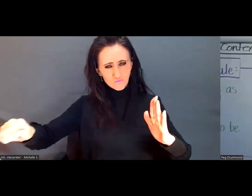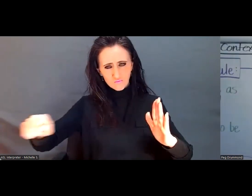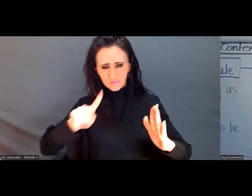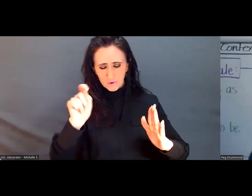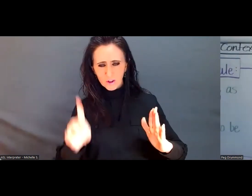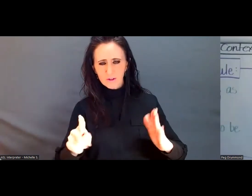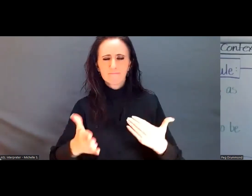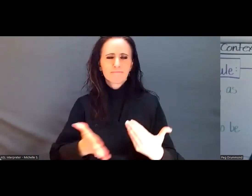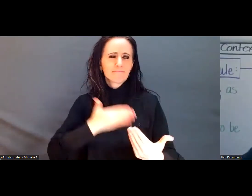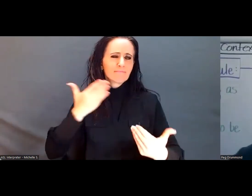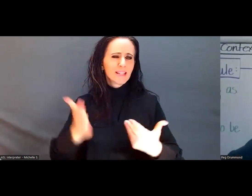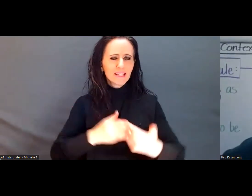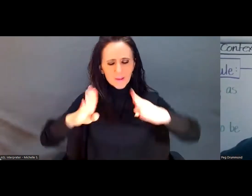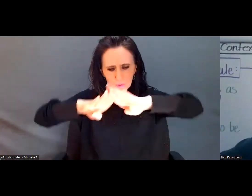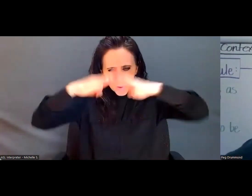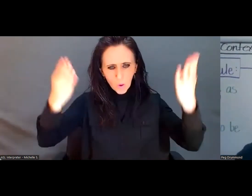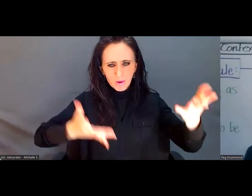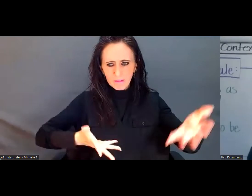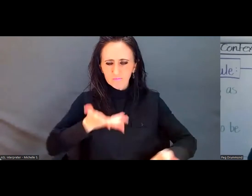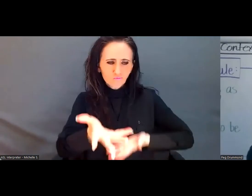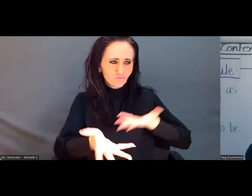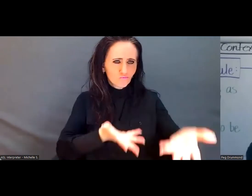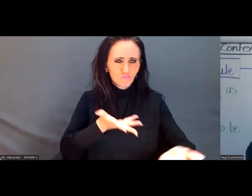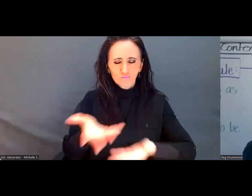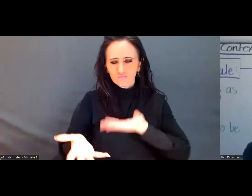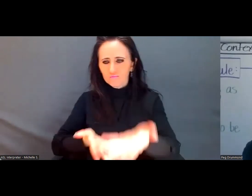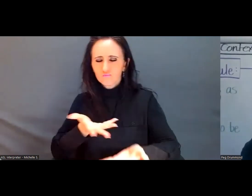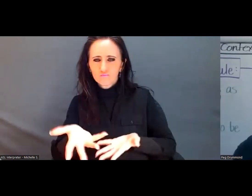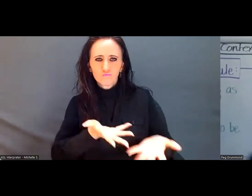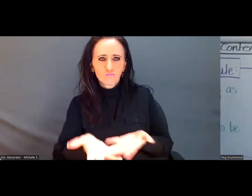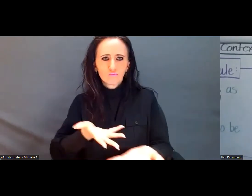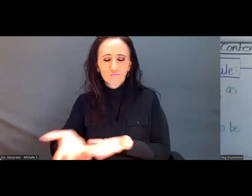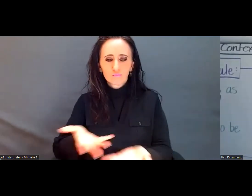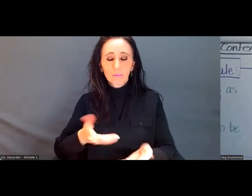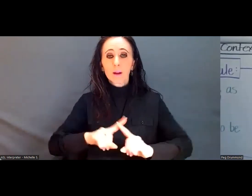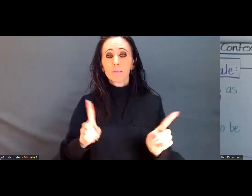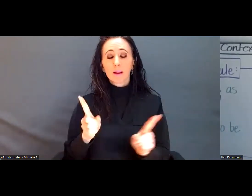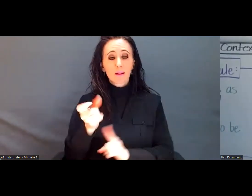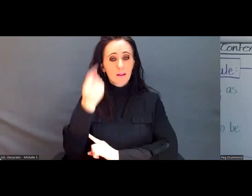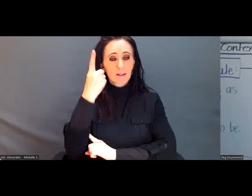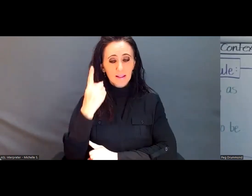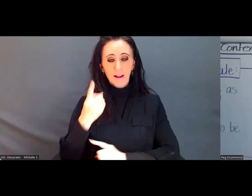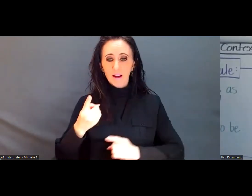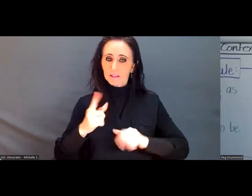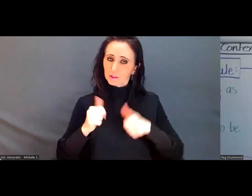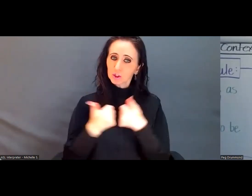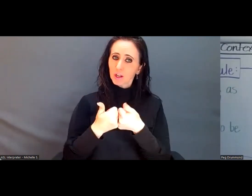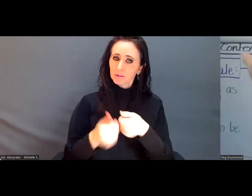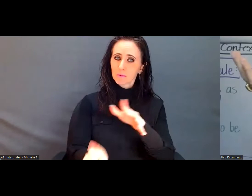here's the challenge for us. Human beings are creatures of what, everybody? Fill in the blank.